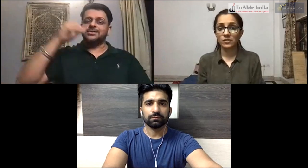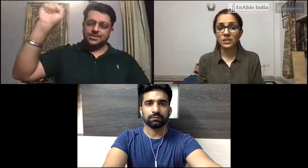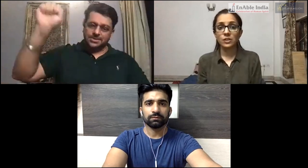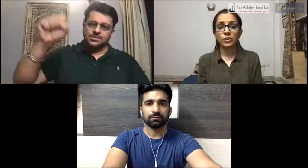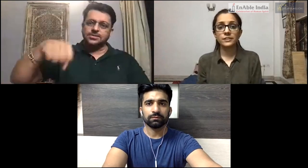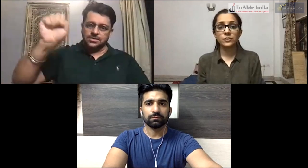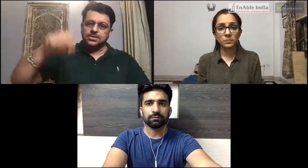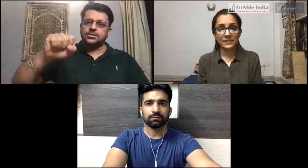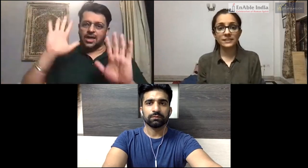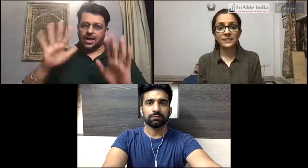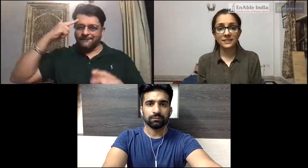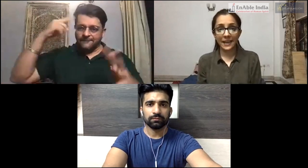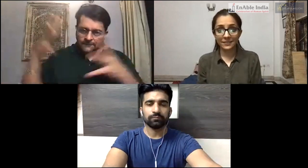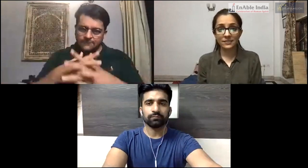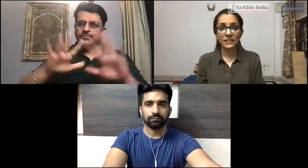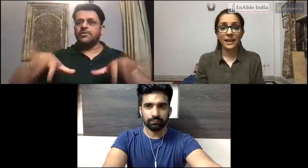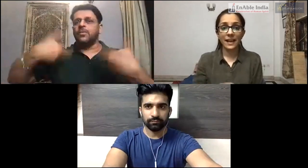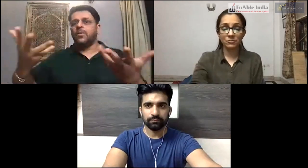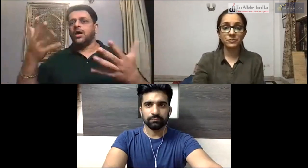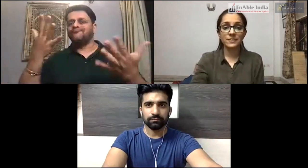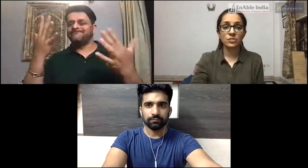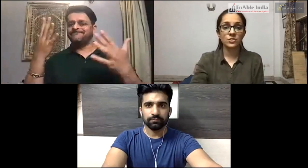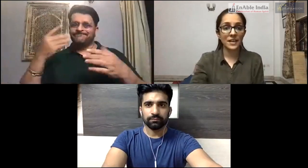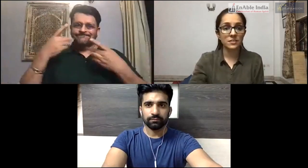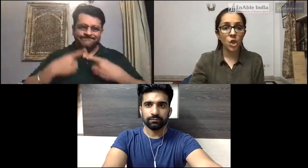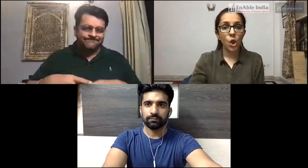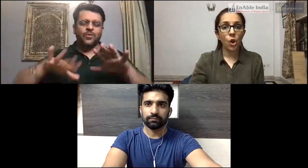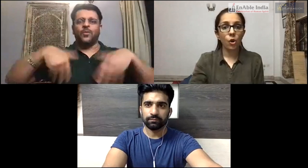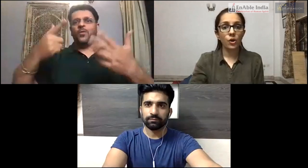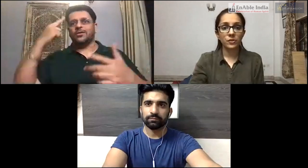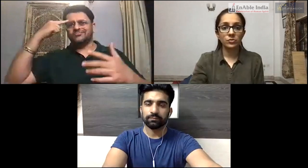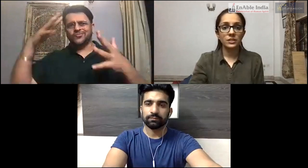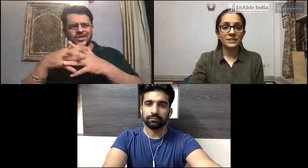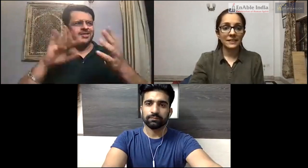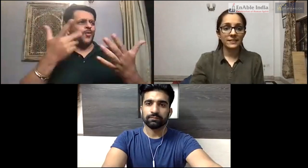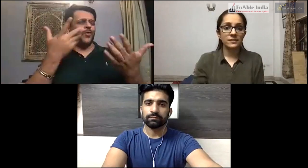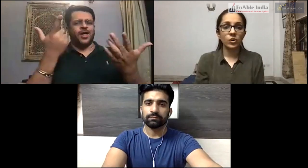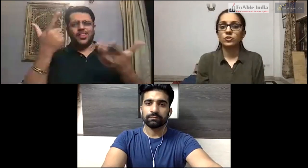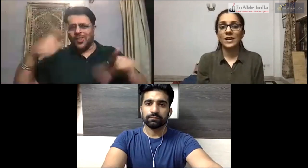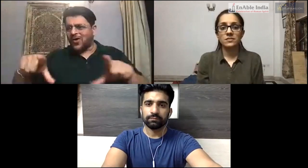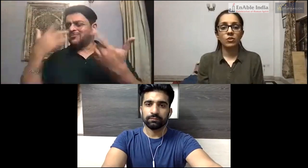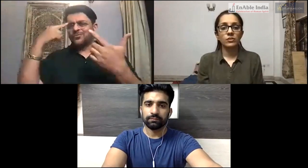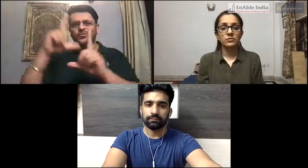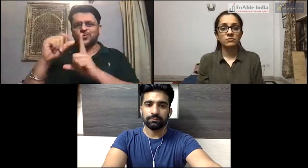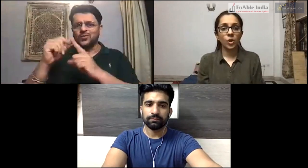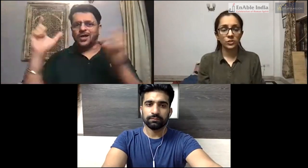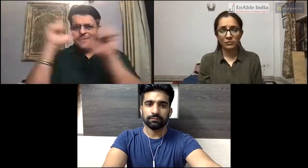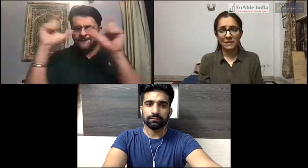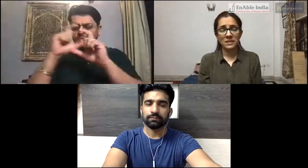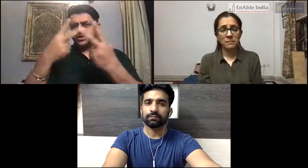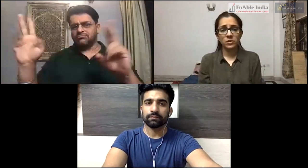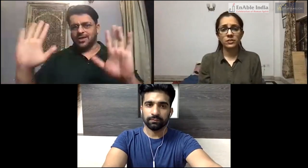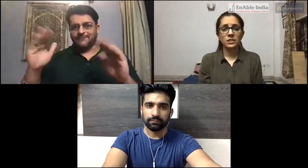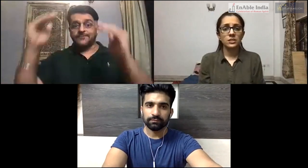way around. 42% said yes, they have faced stress or sadness or stress or loss of